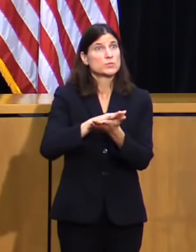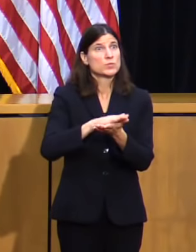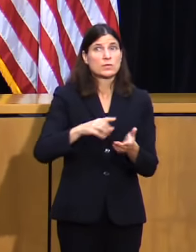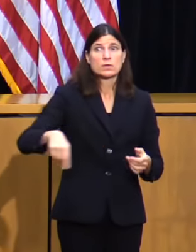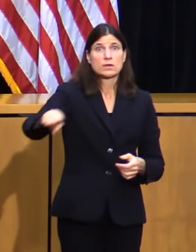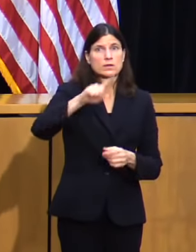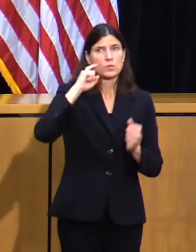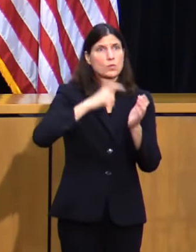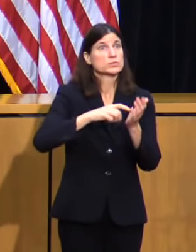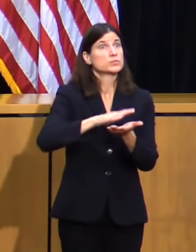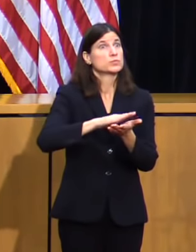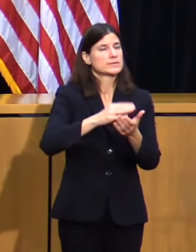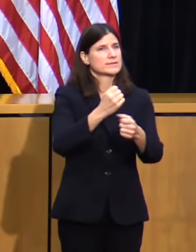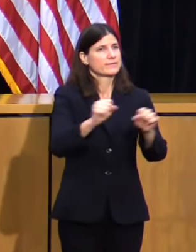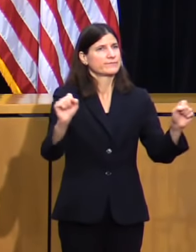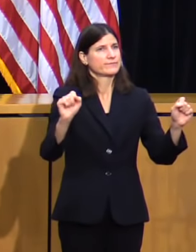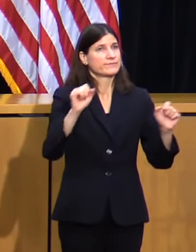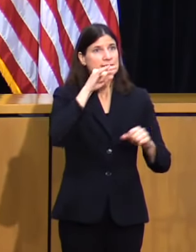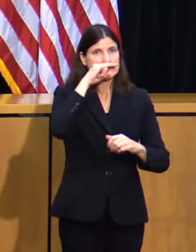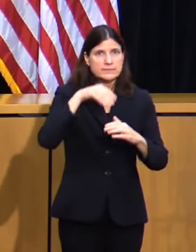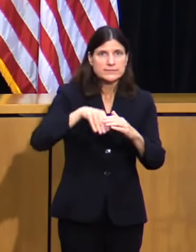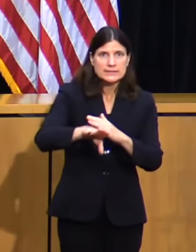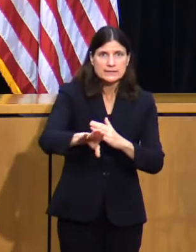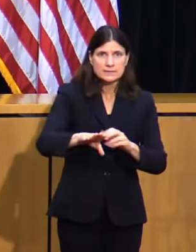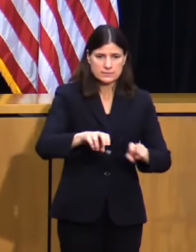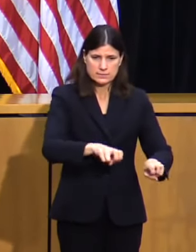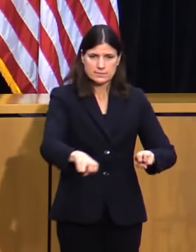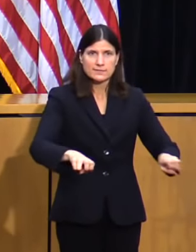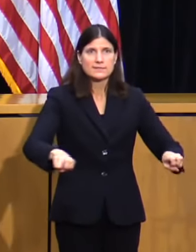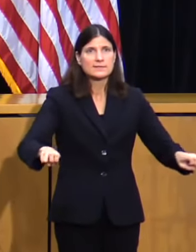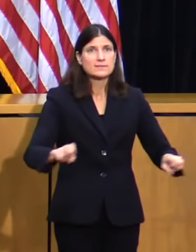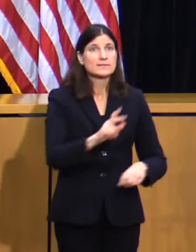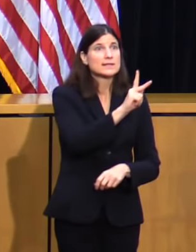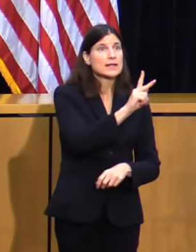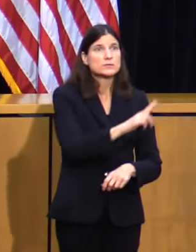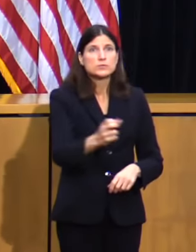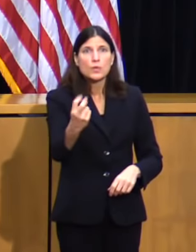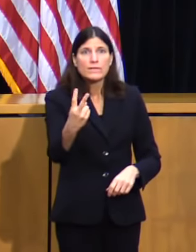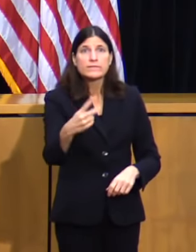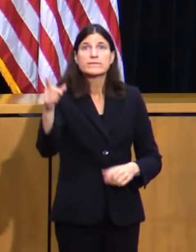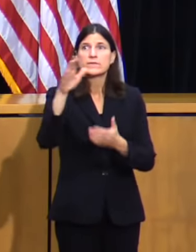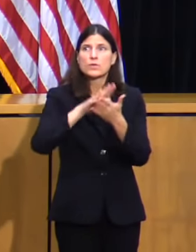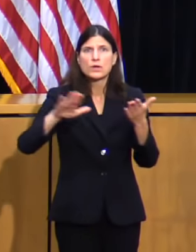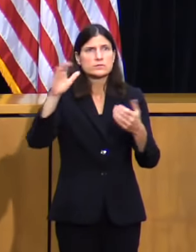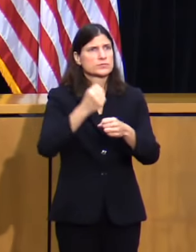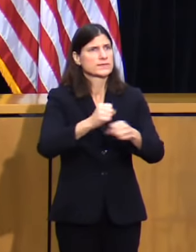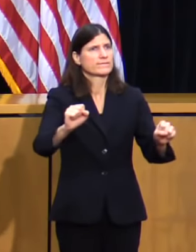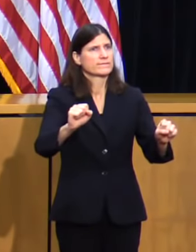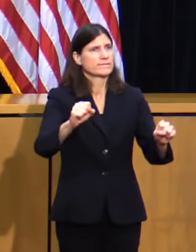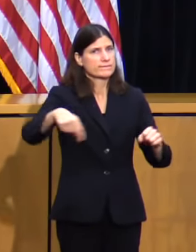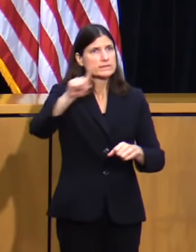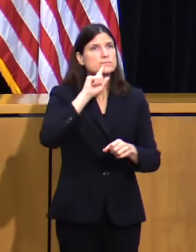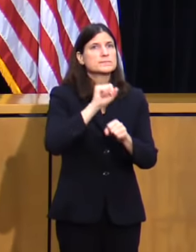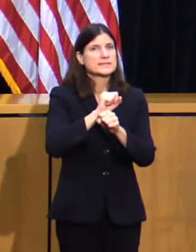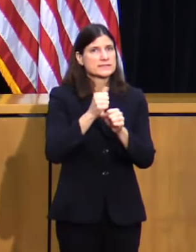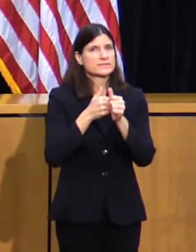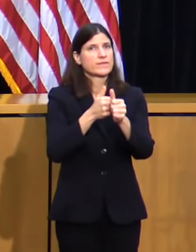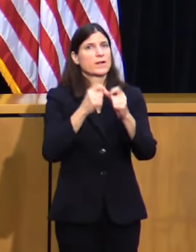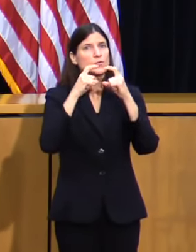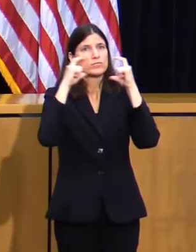college. There were a lot of people who said that when the kids came back to school in the fall, when the kids came back to